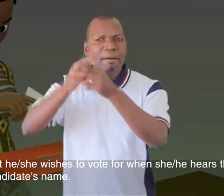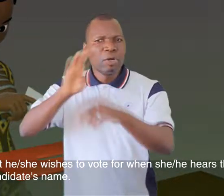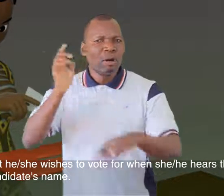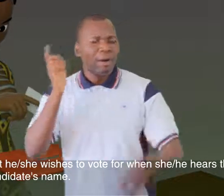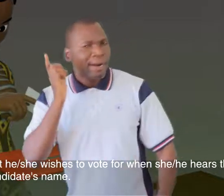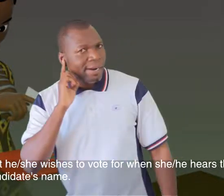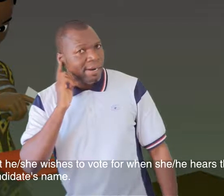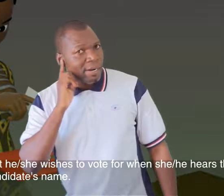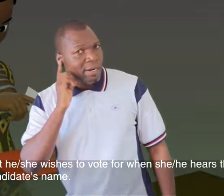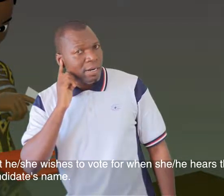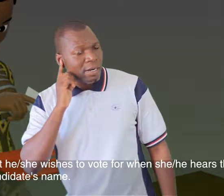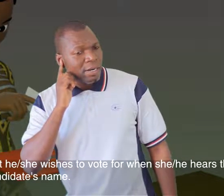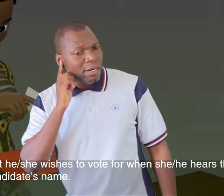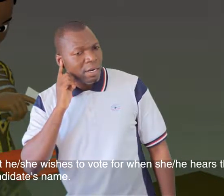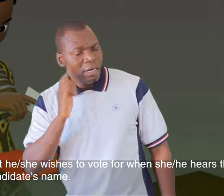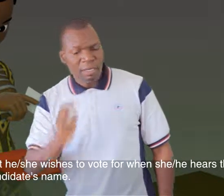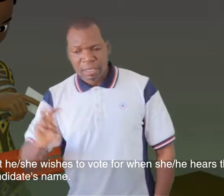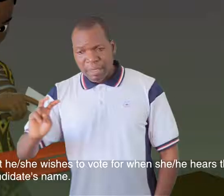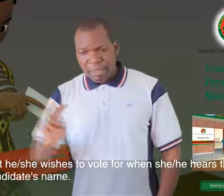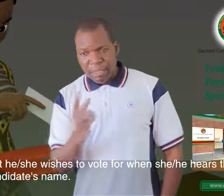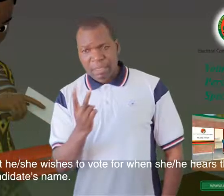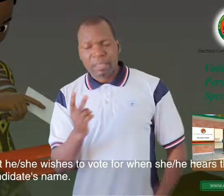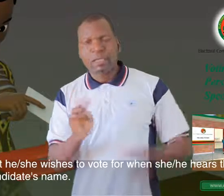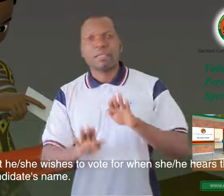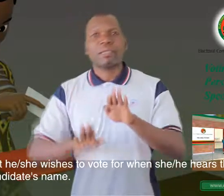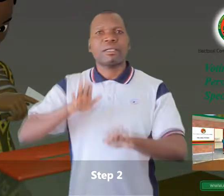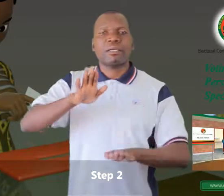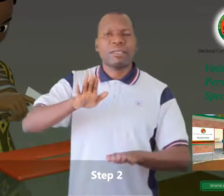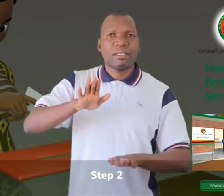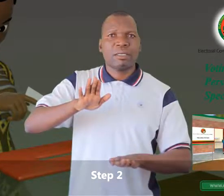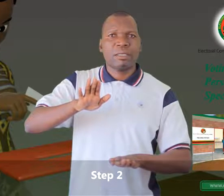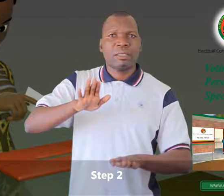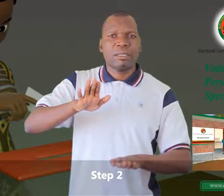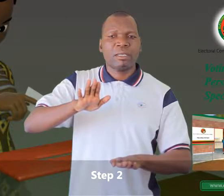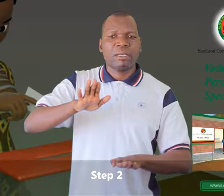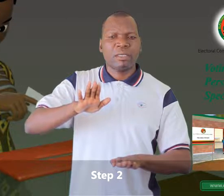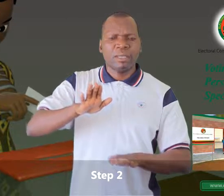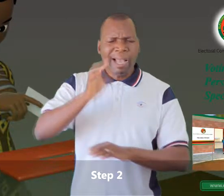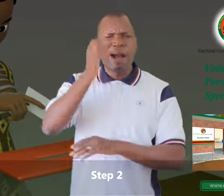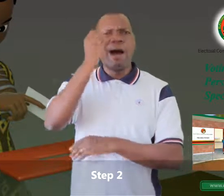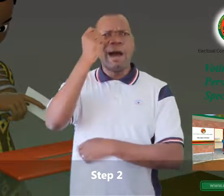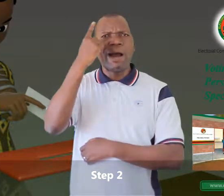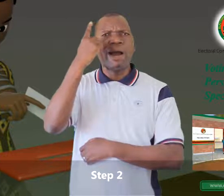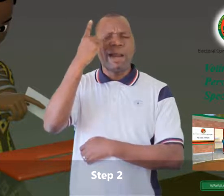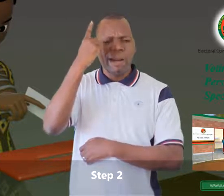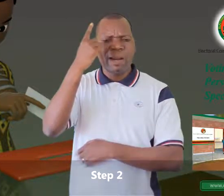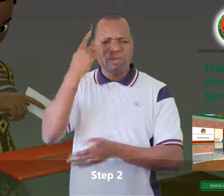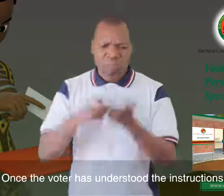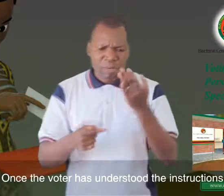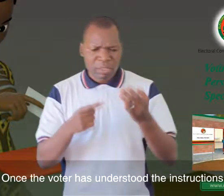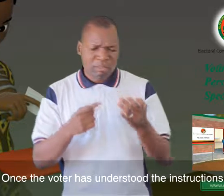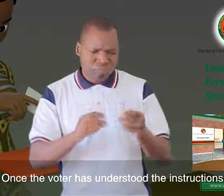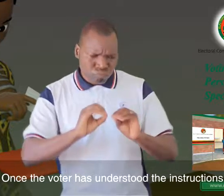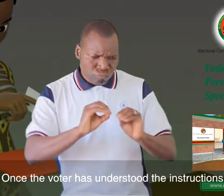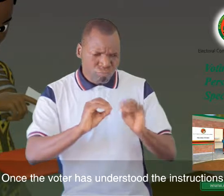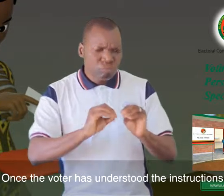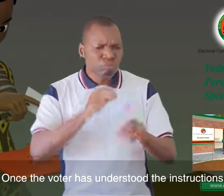vote for when she or he hears that candidate's name. Step 2. Once the voter has understood